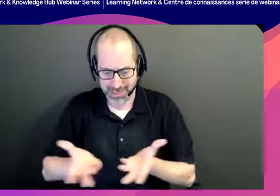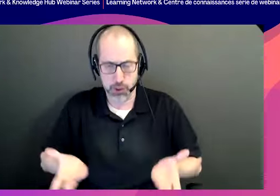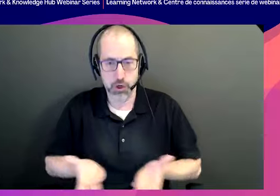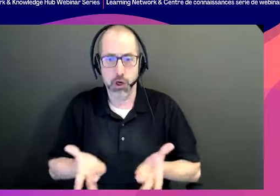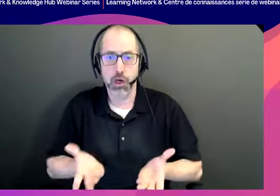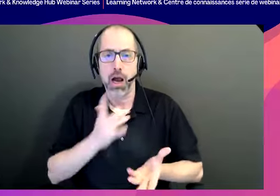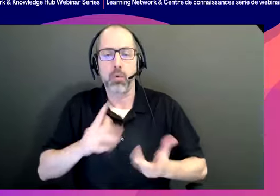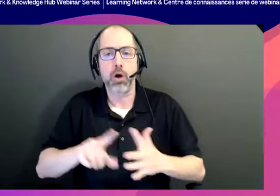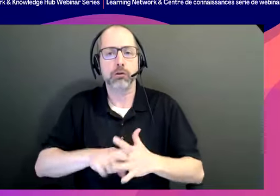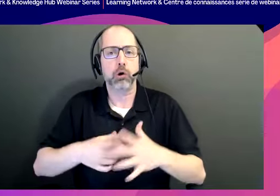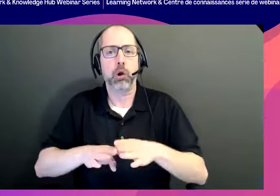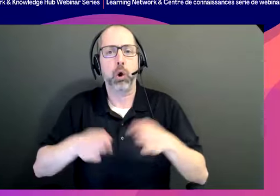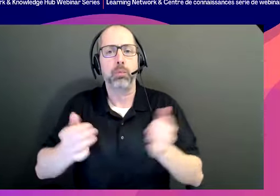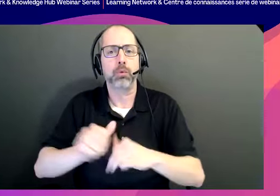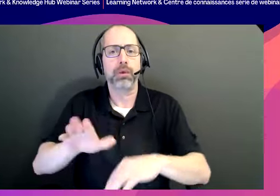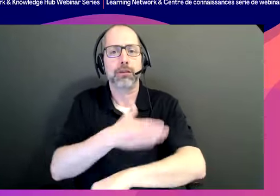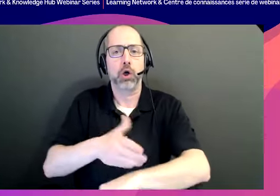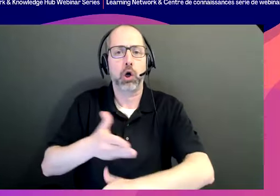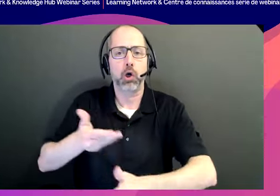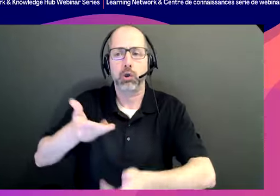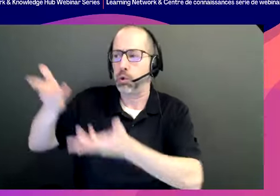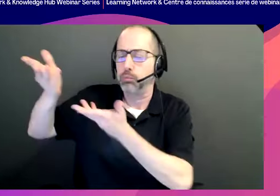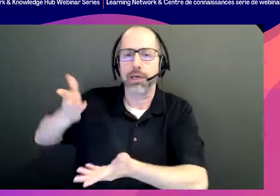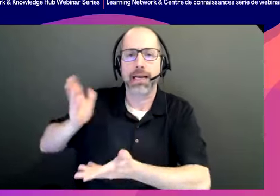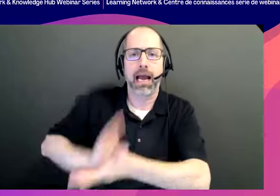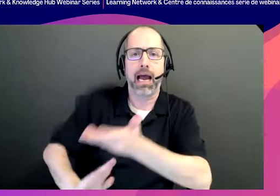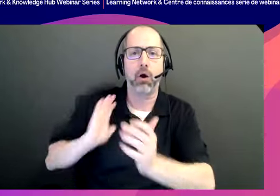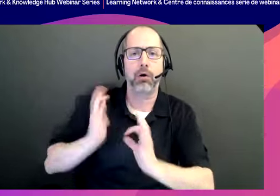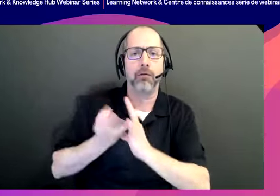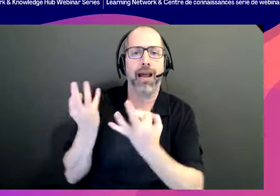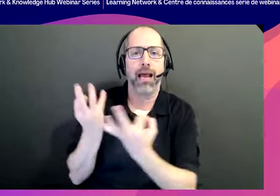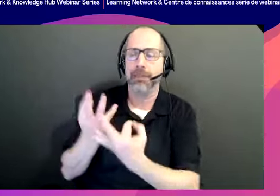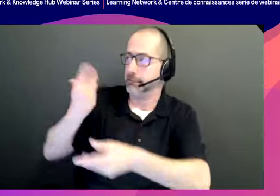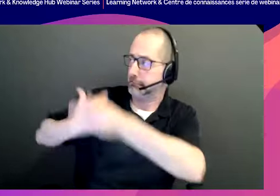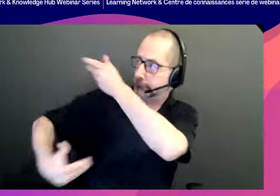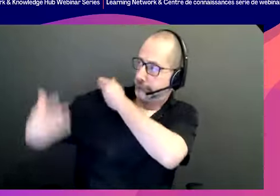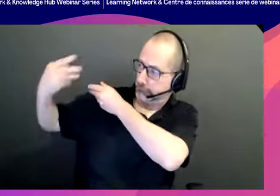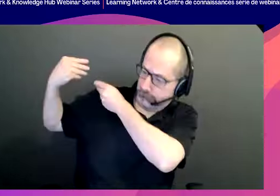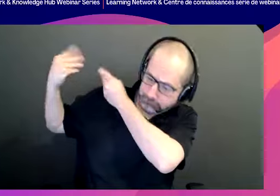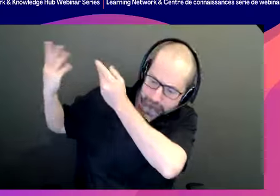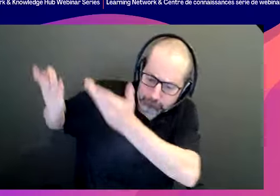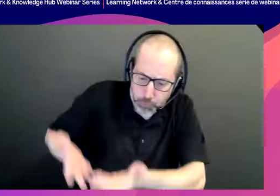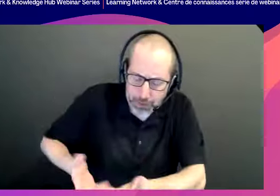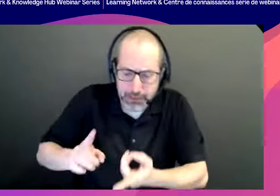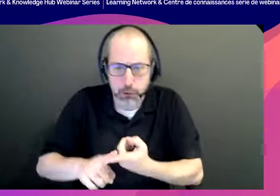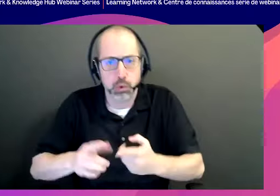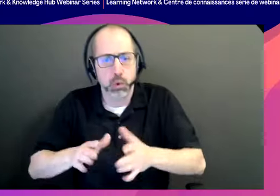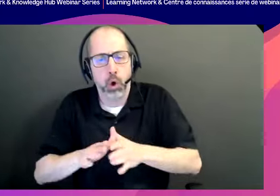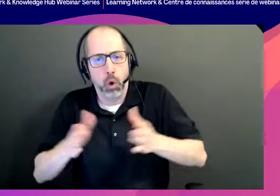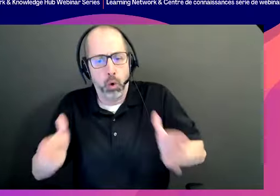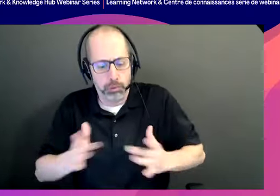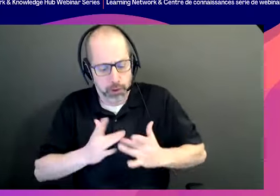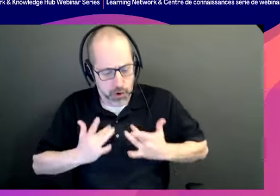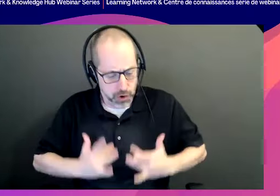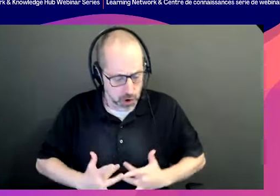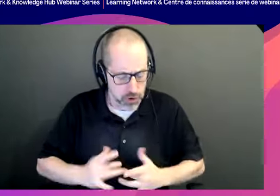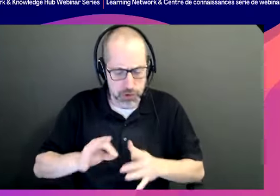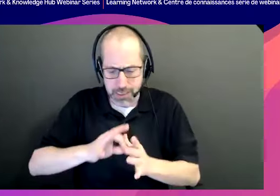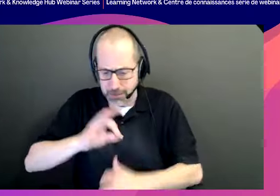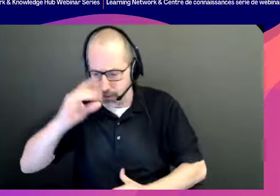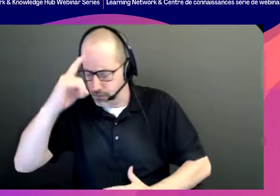to bring in our ancestors to help us do this work, to open our hearts, our spirits, and our minds to be able to